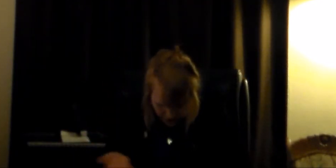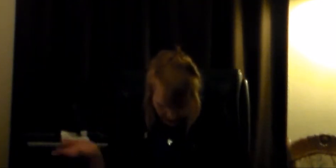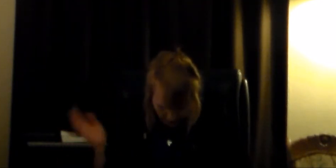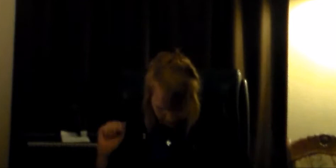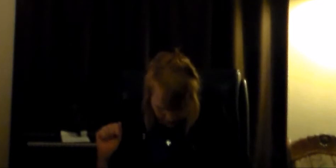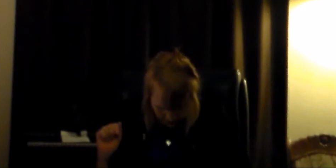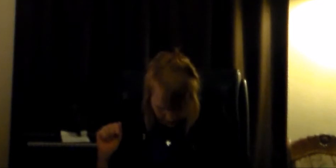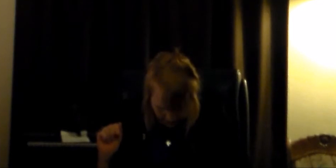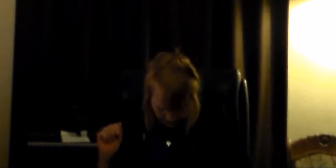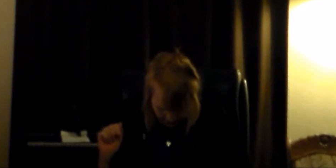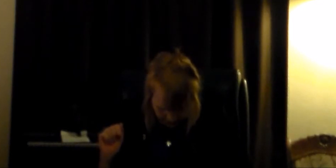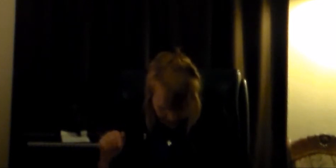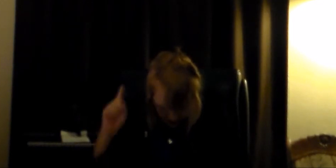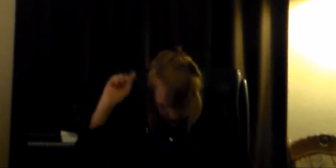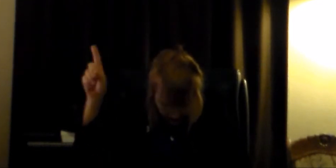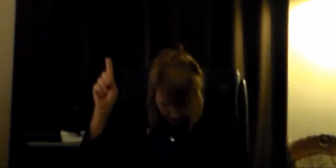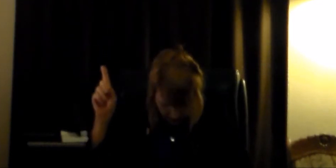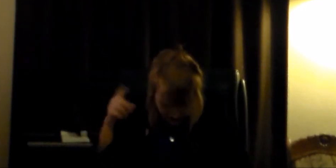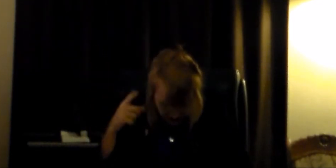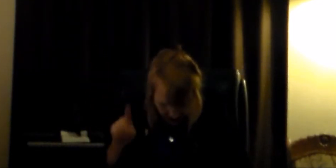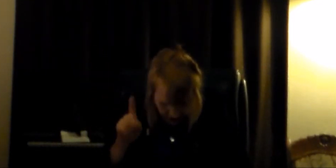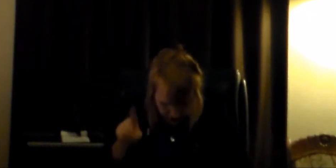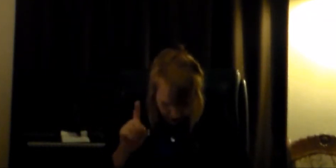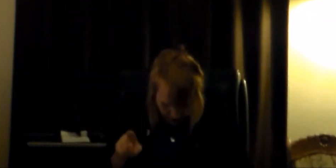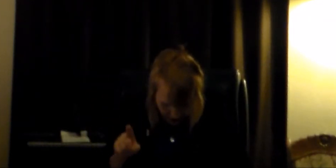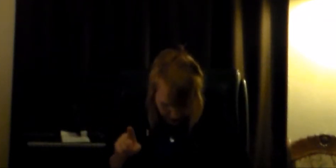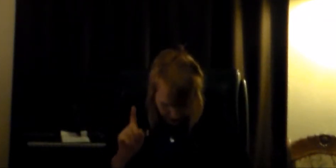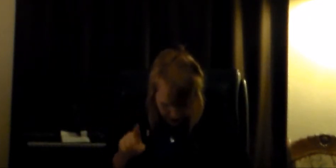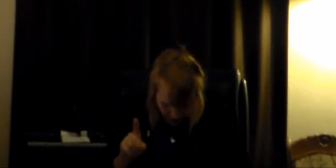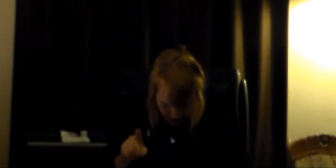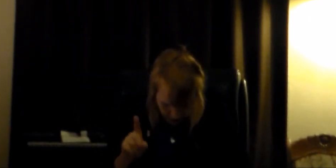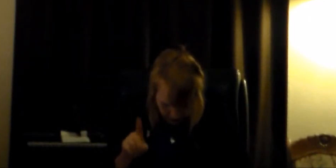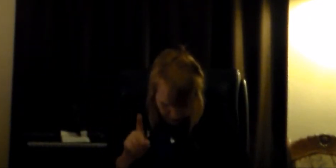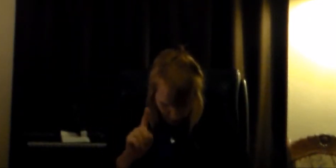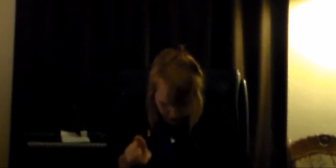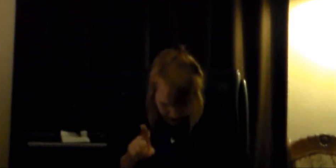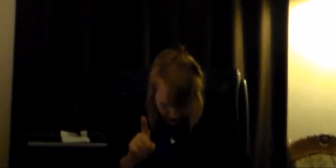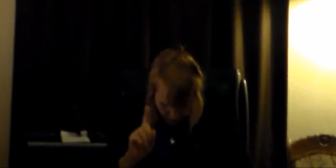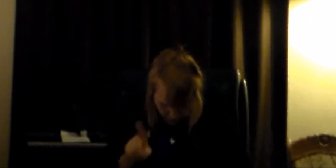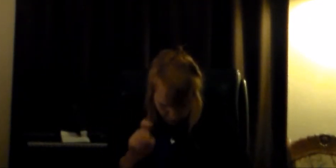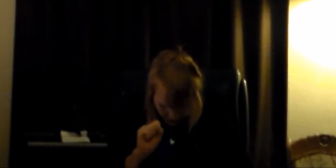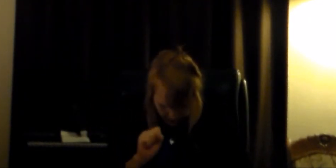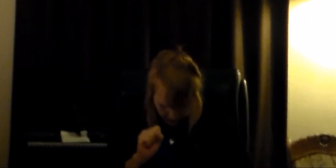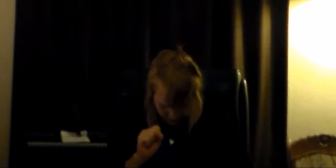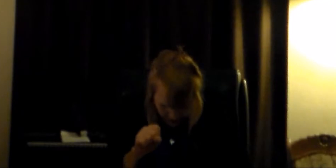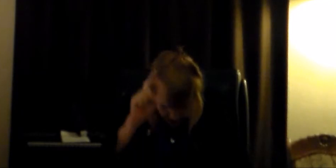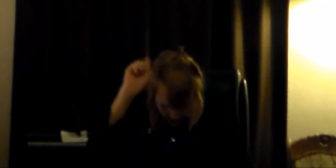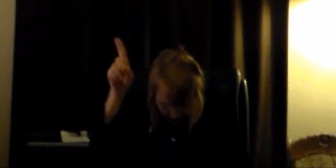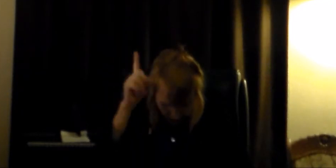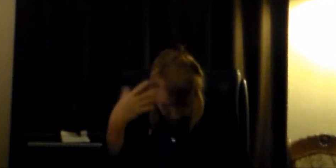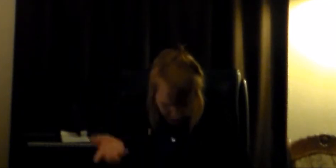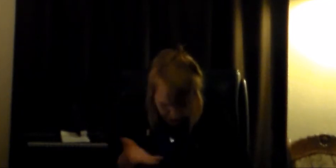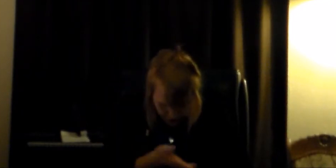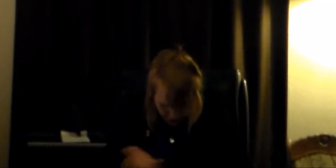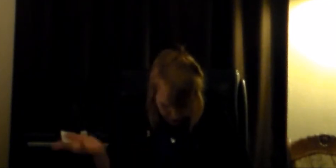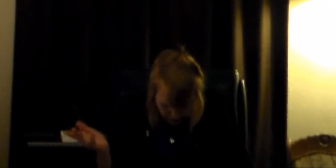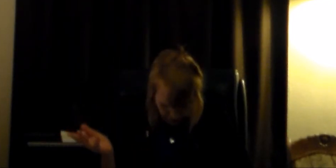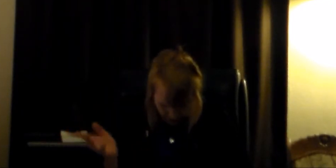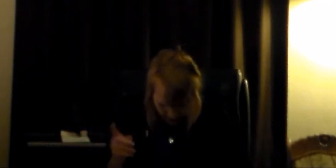hell forever, death. He will snatch you up and tear you from your tent where you live. He will uproot you from the land